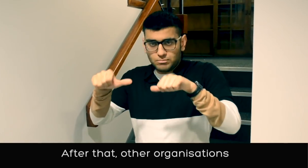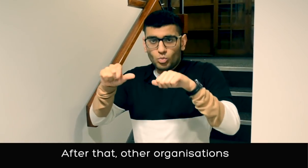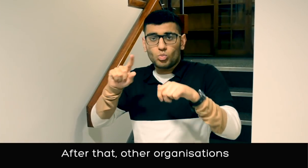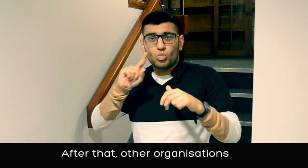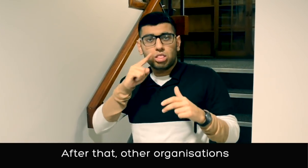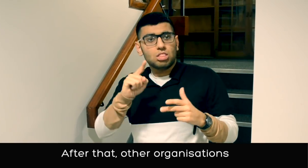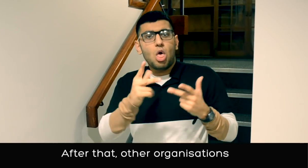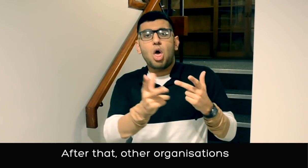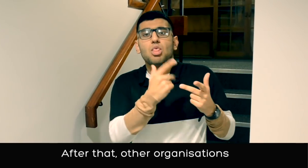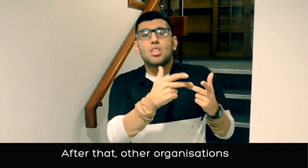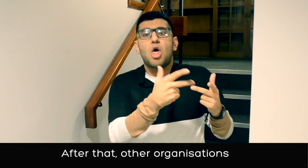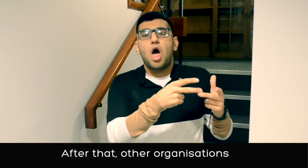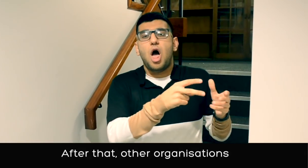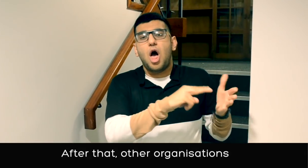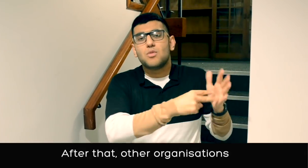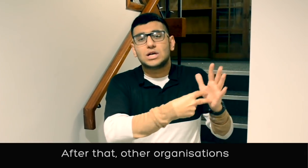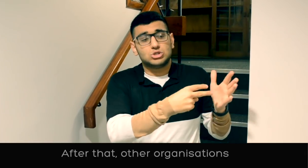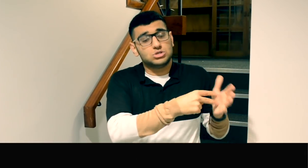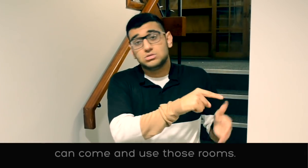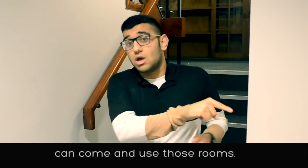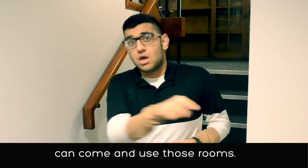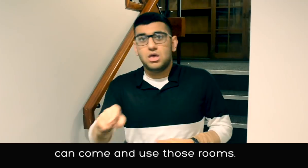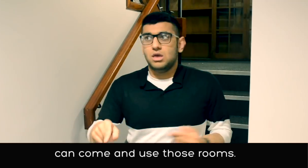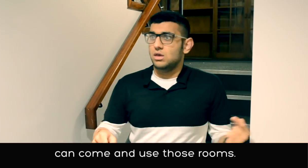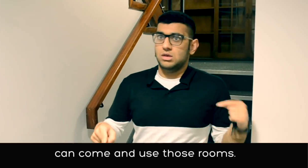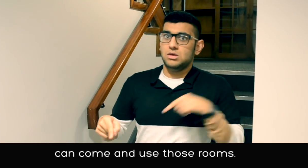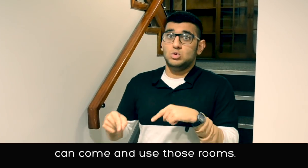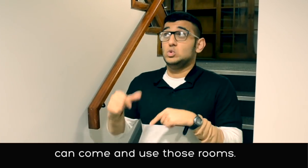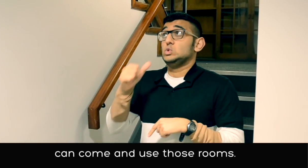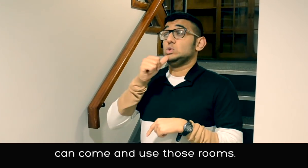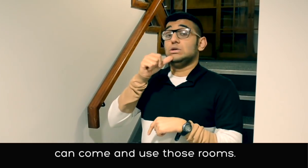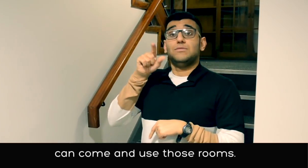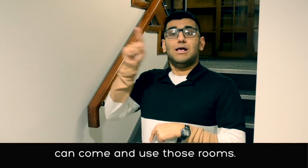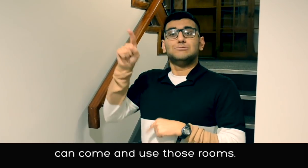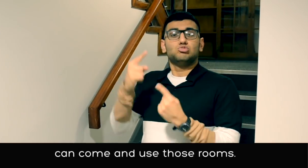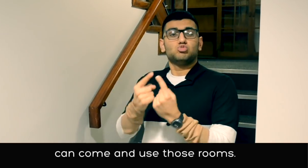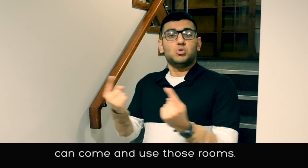After that, other organisations can come and use those rooms.